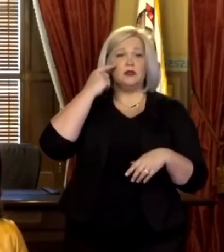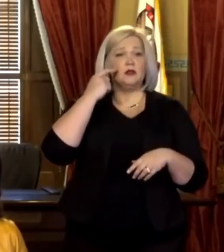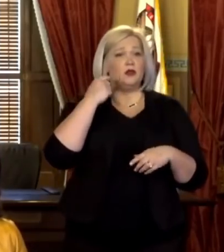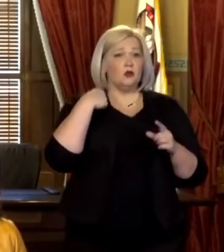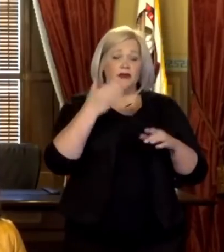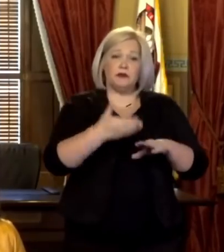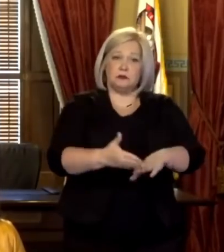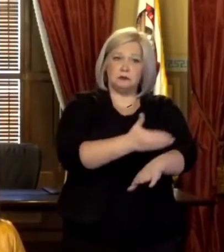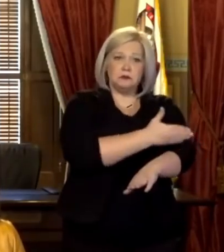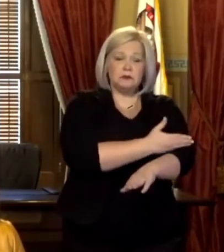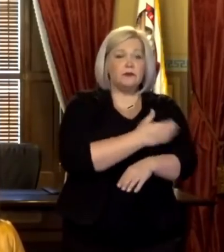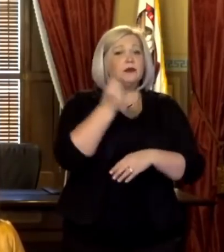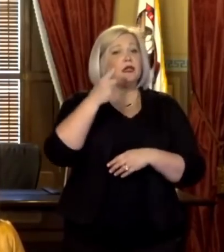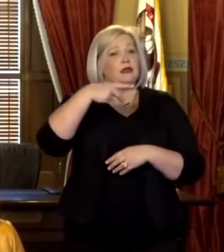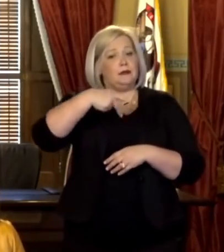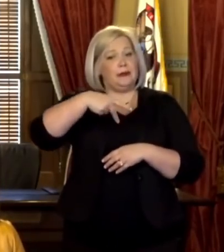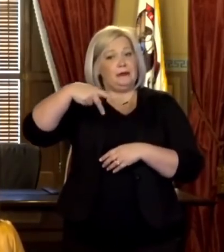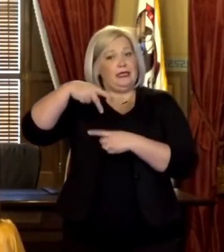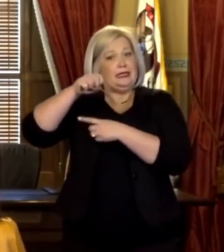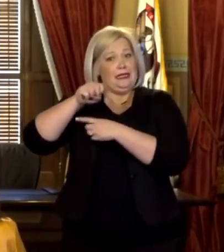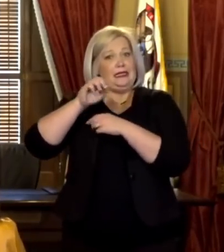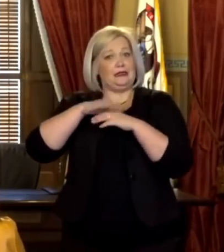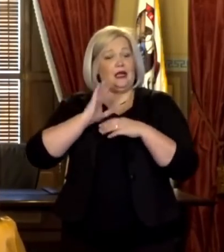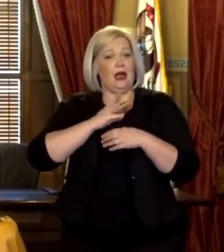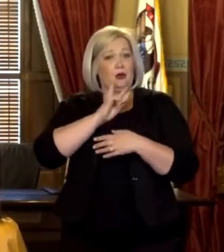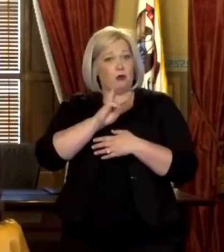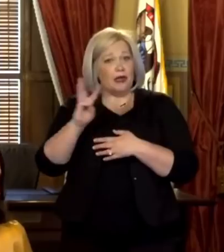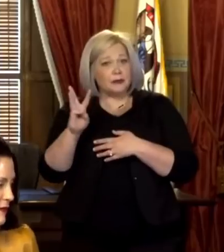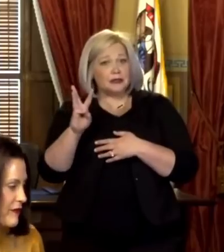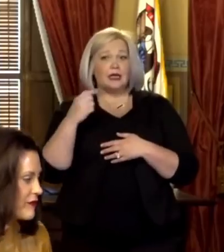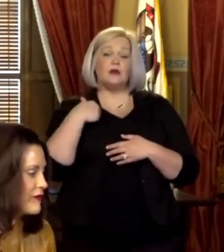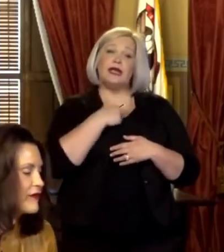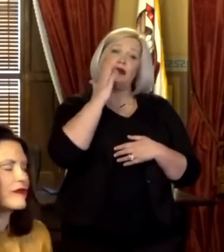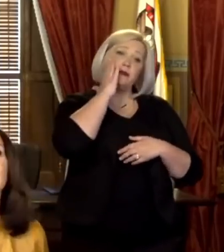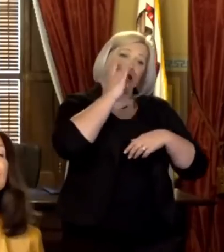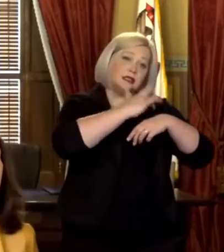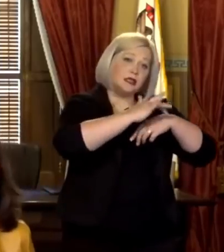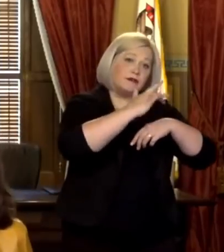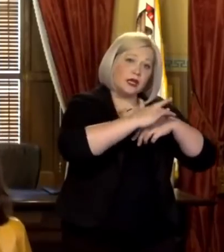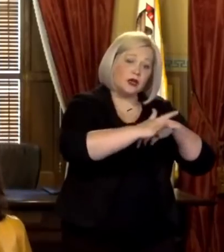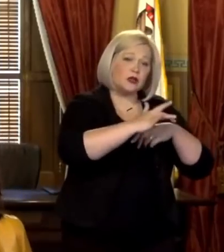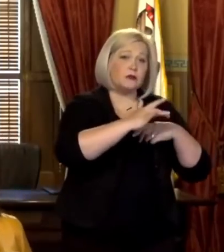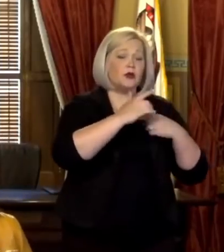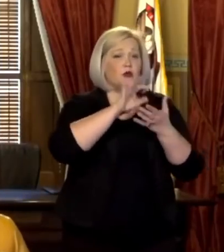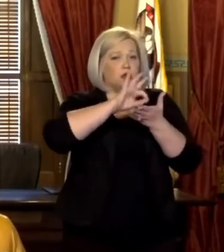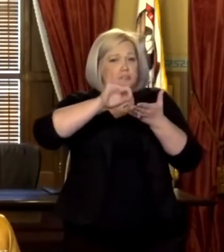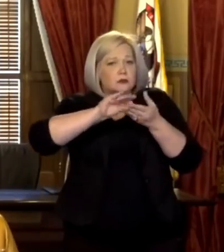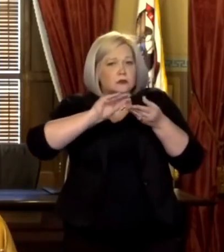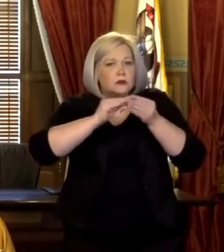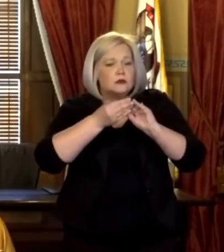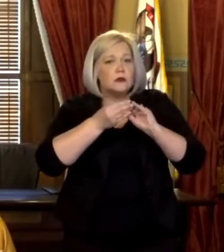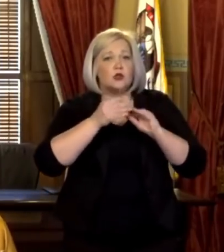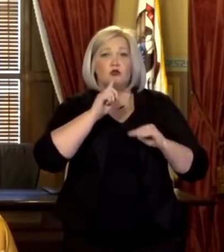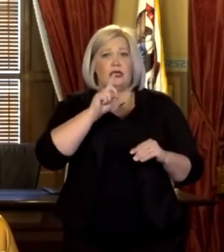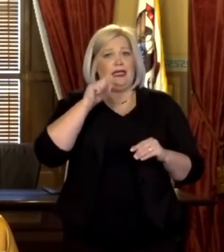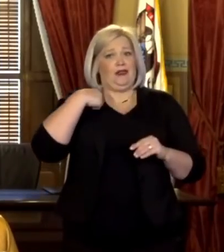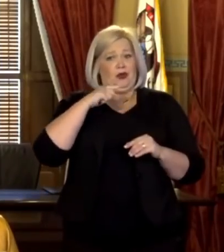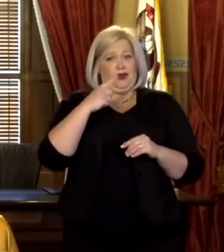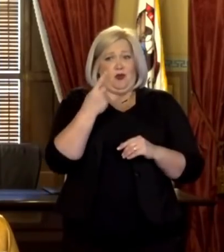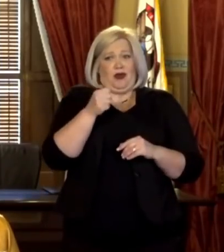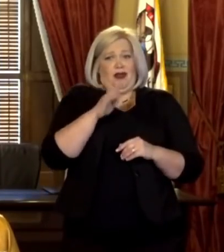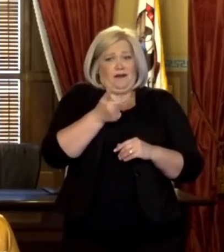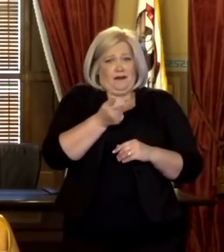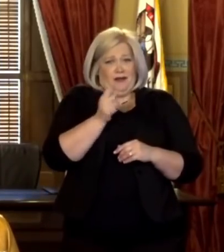mentioned, PPE is on our website. We've got beds available, tracking that. We are one of the only states, actually,